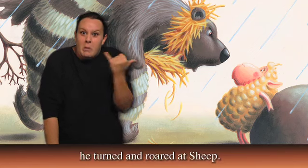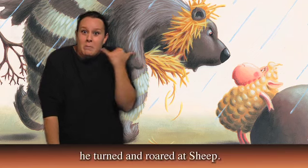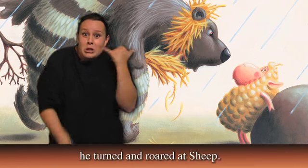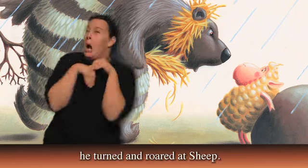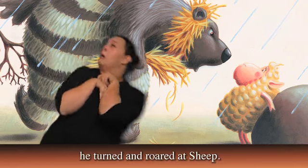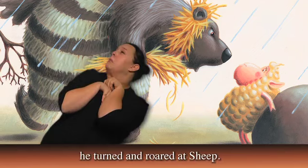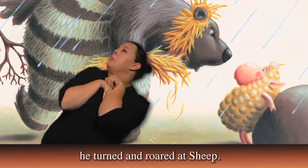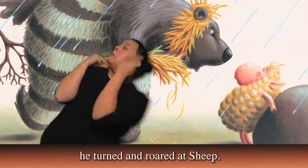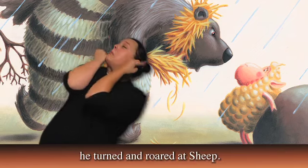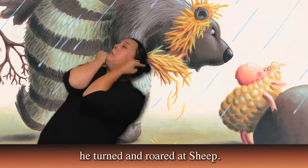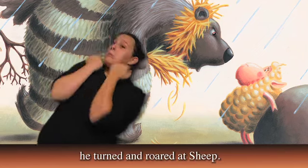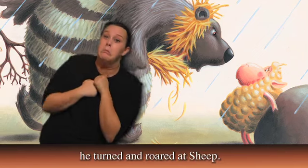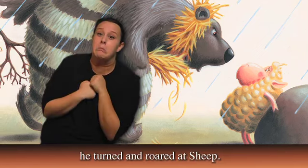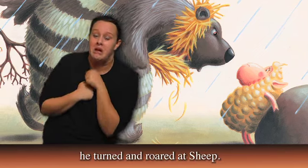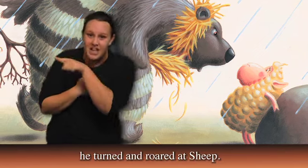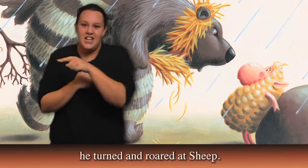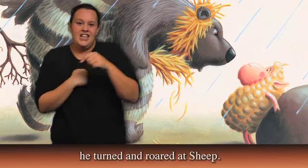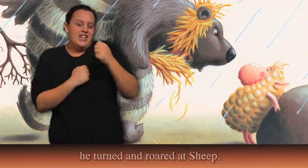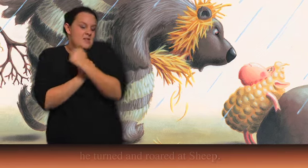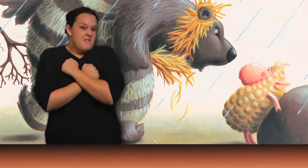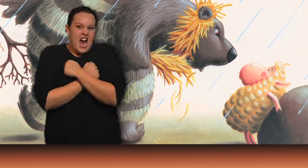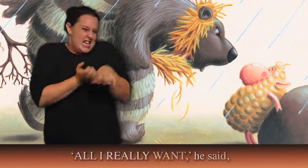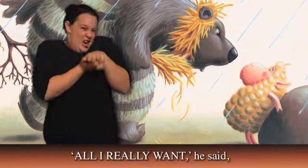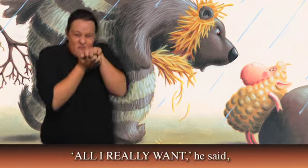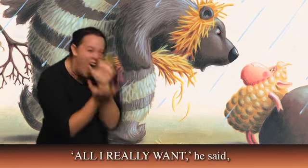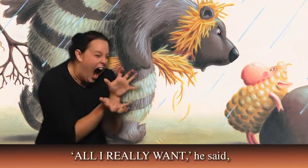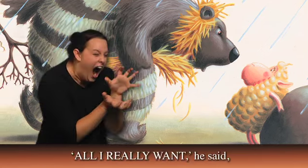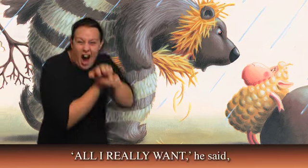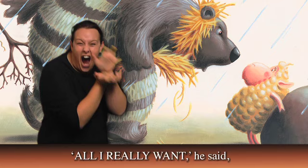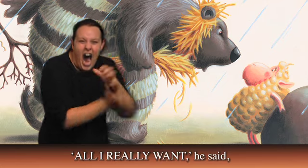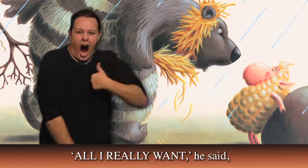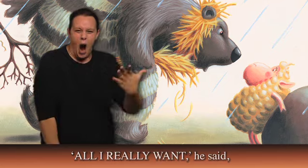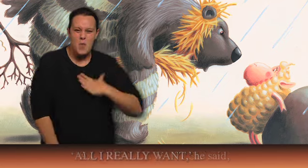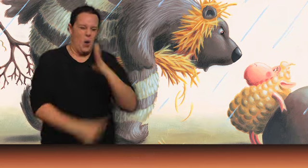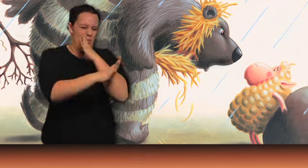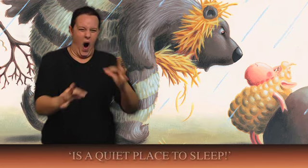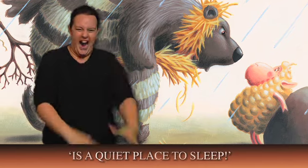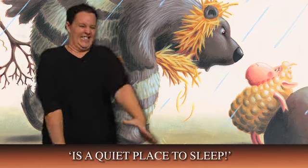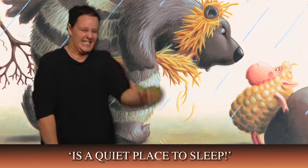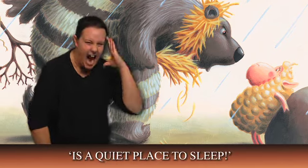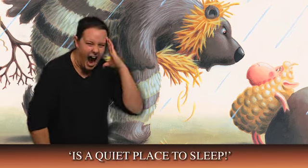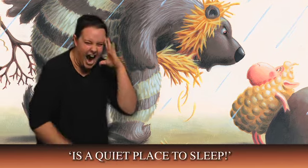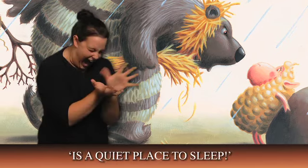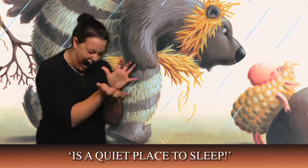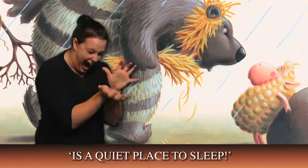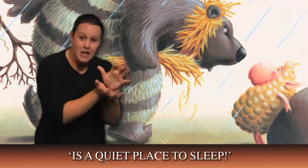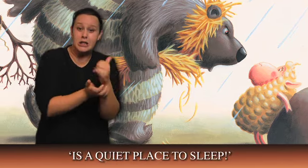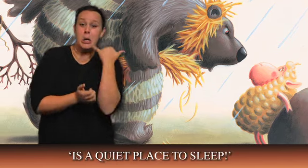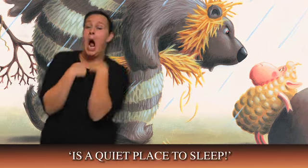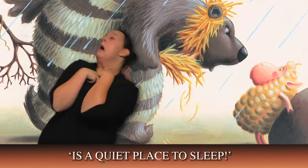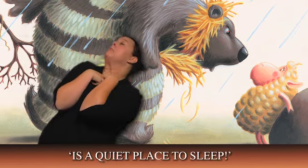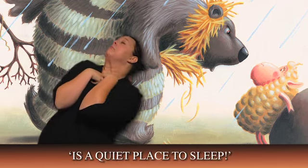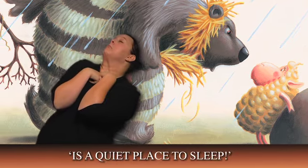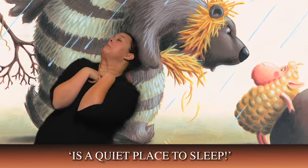he turned and roared at sheep all i really want he said is a quiet